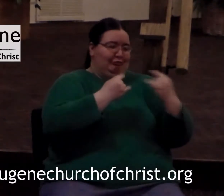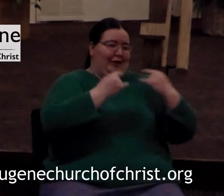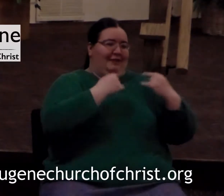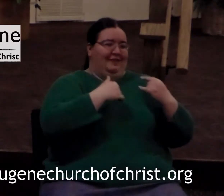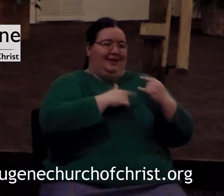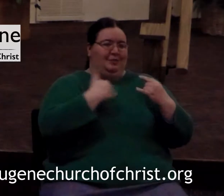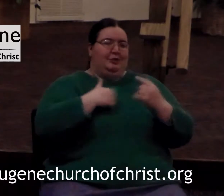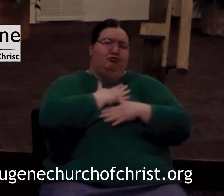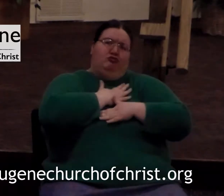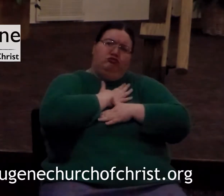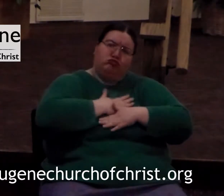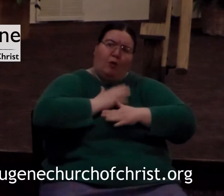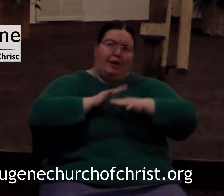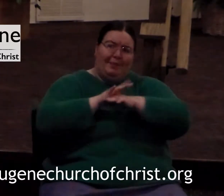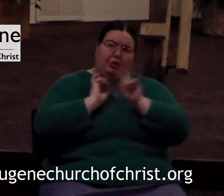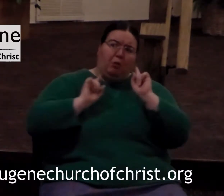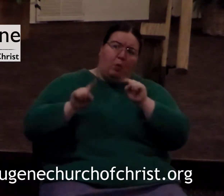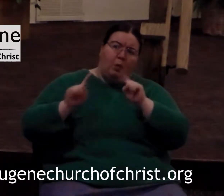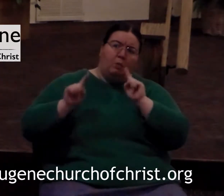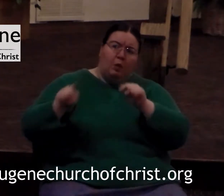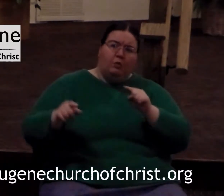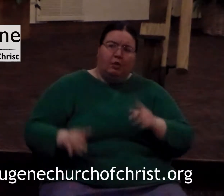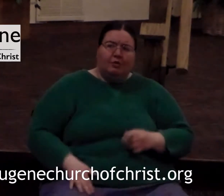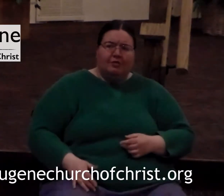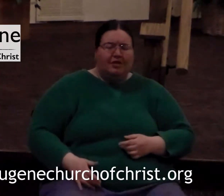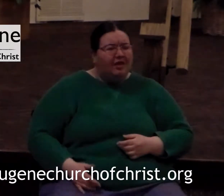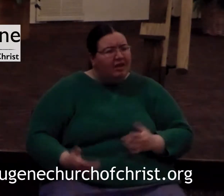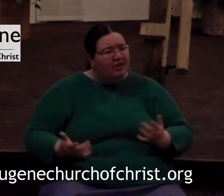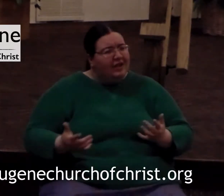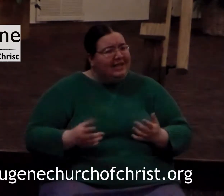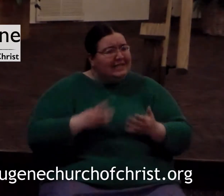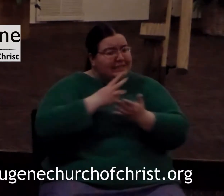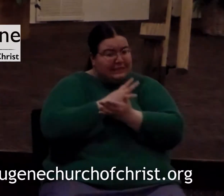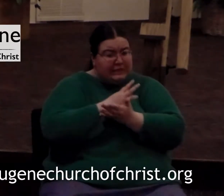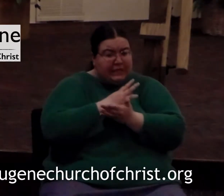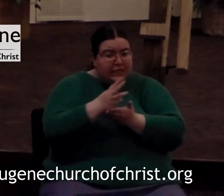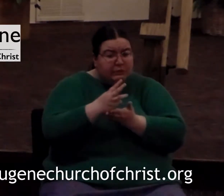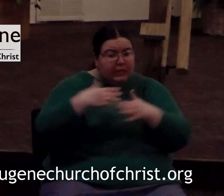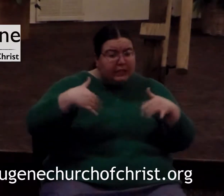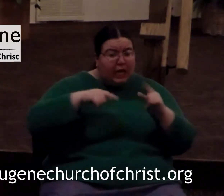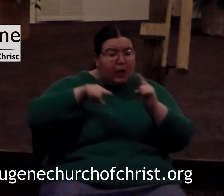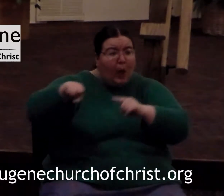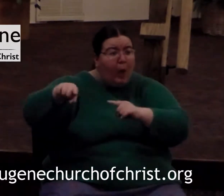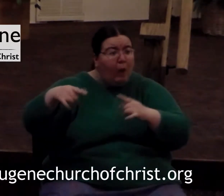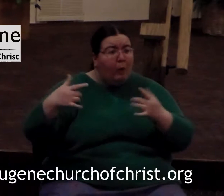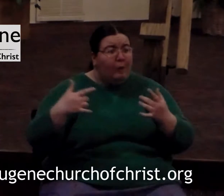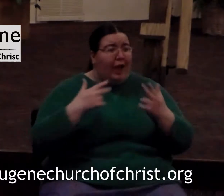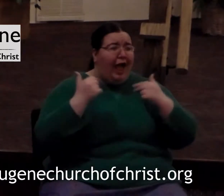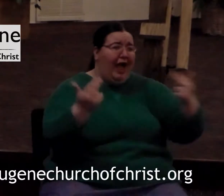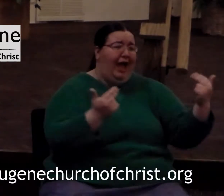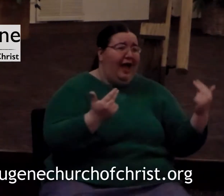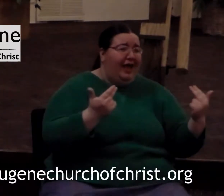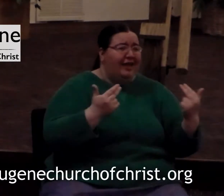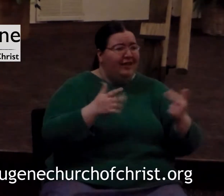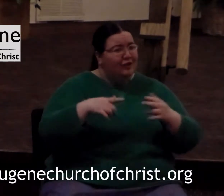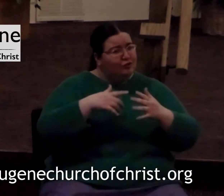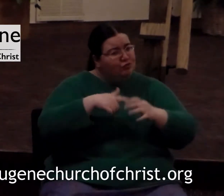it's been, at least 6 weeks since we've been to the coast. And I like to get in my car and I like to go over there. And so we start thinking